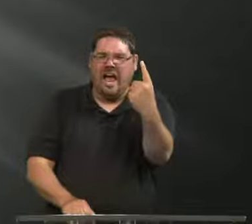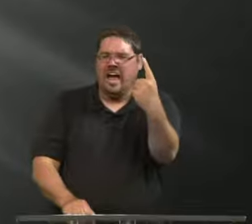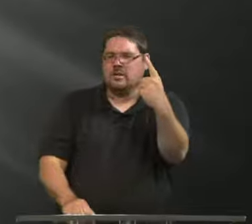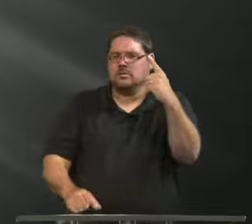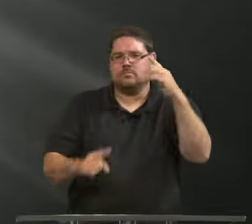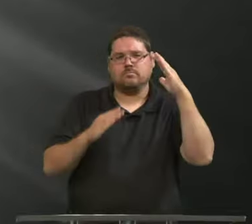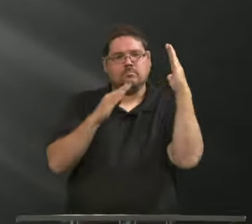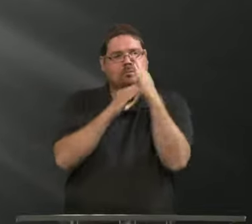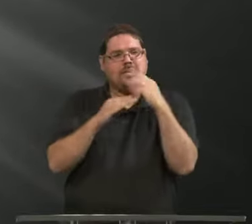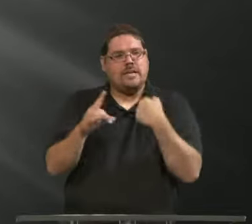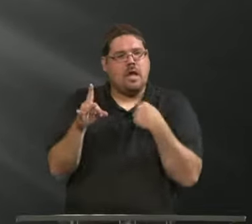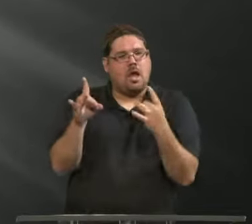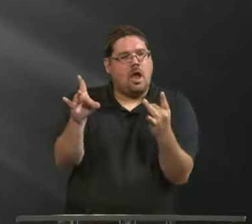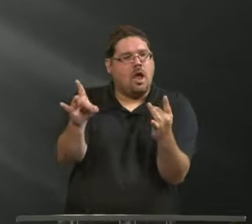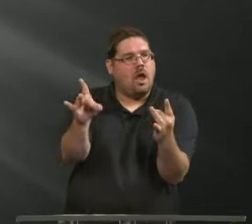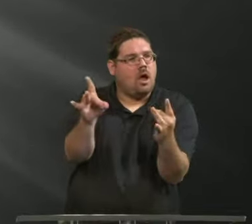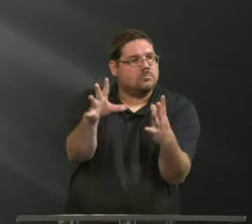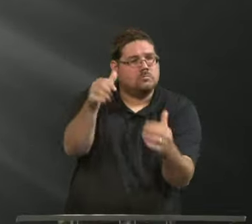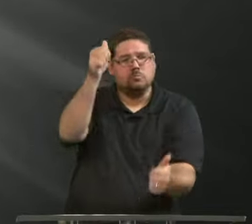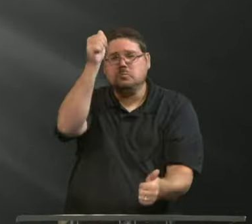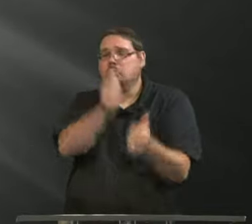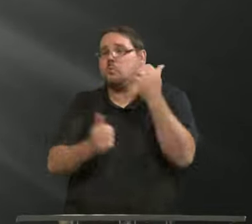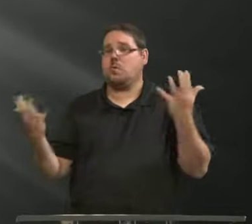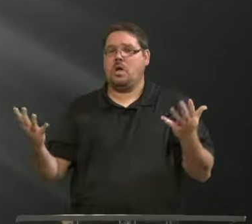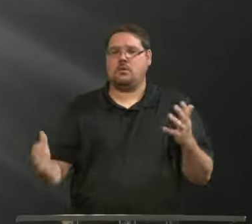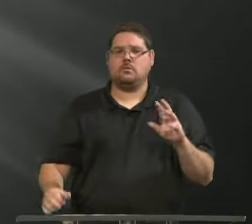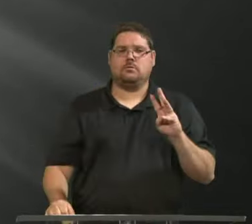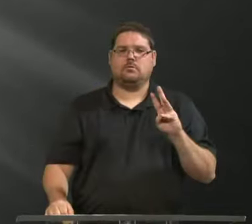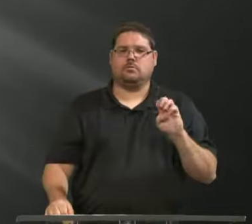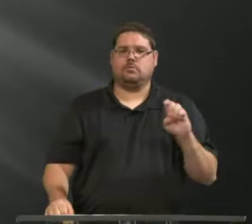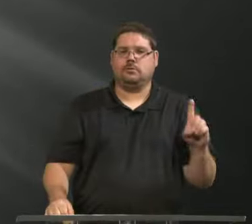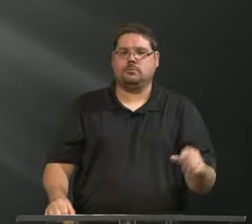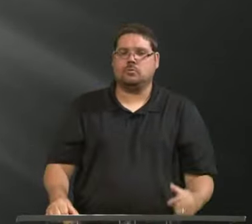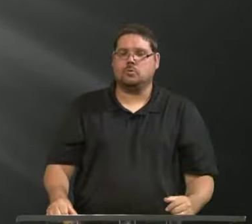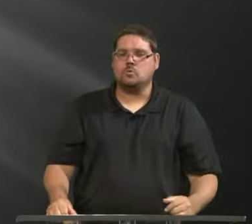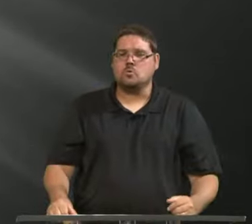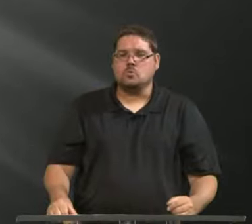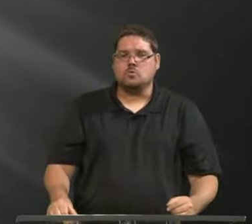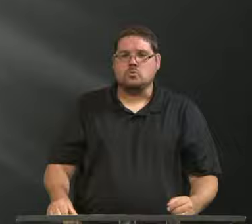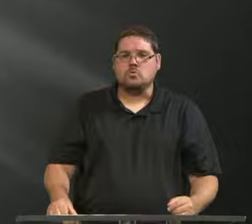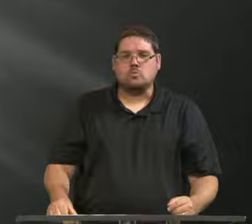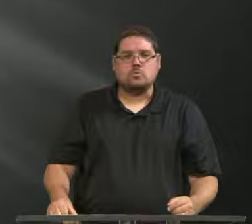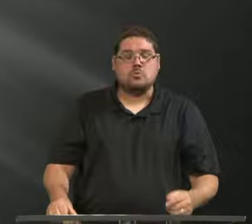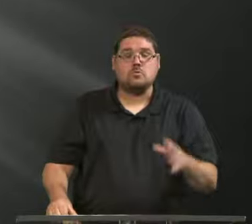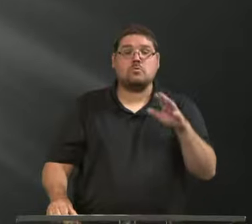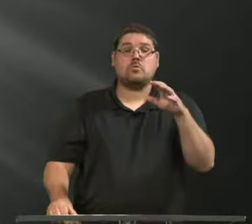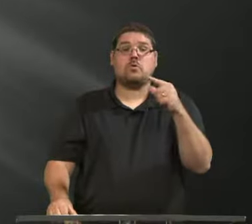Every year, I would work in that garden. But the thing I hated most were the weeds.